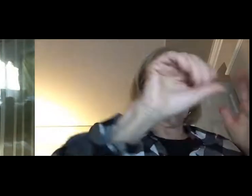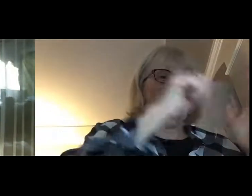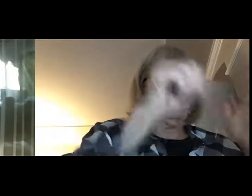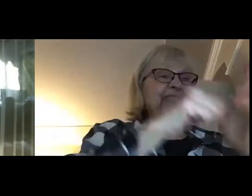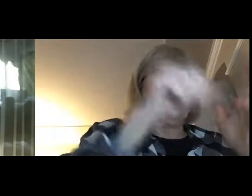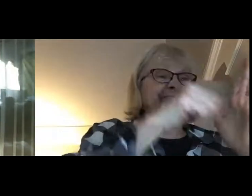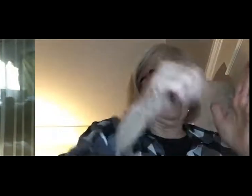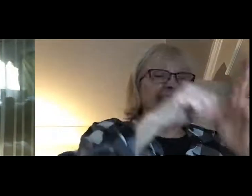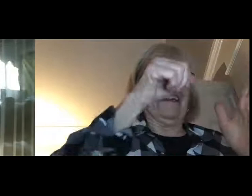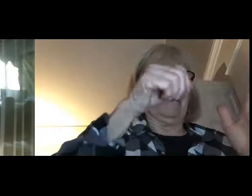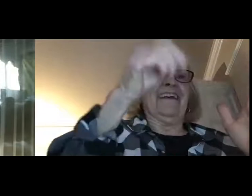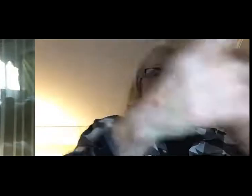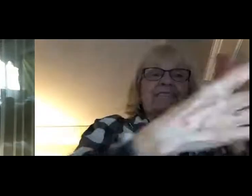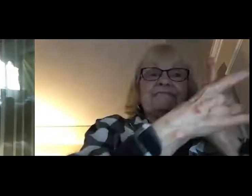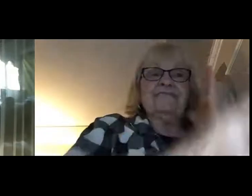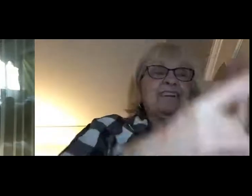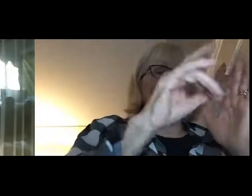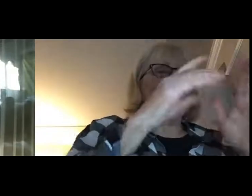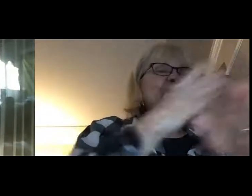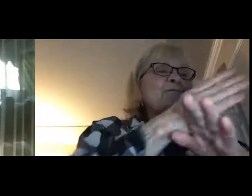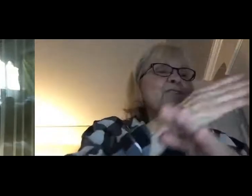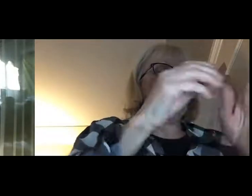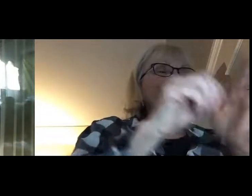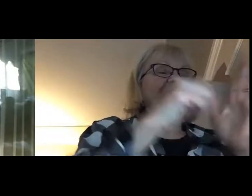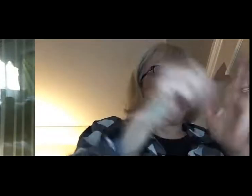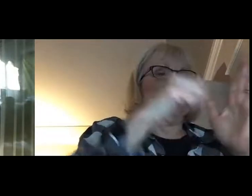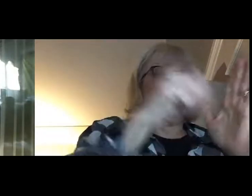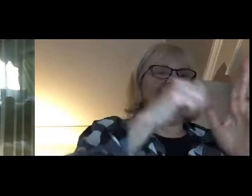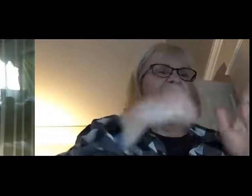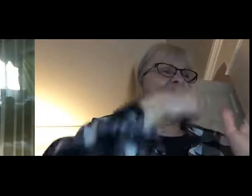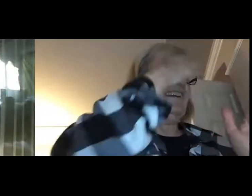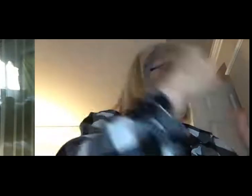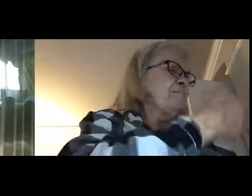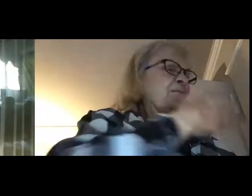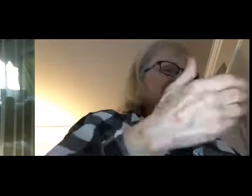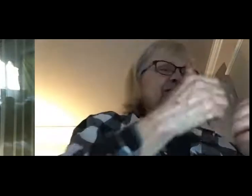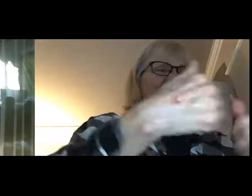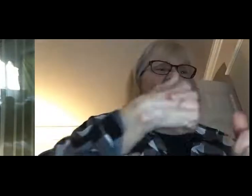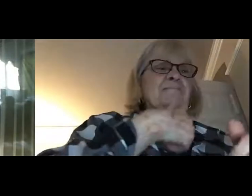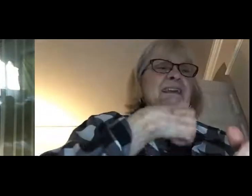The woodworking. Do you want to say something? I still have some of his woodworking.